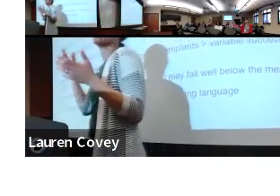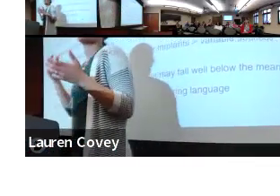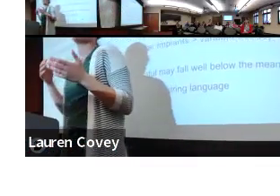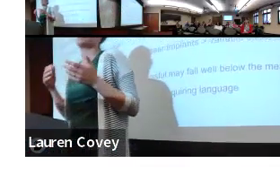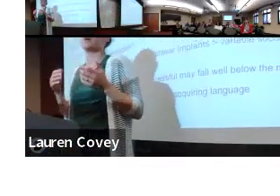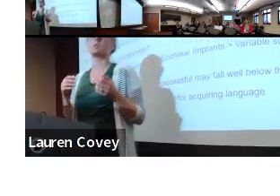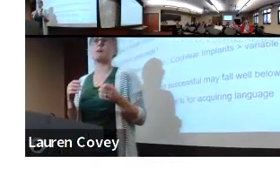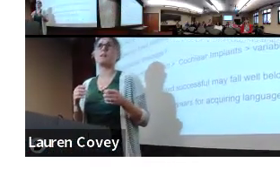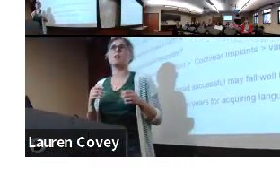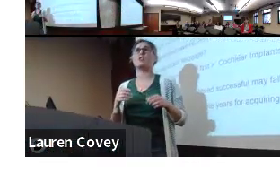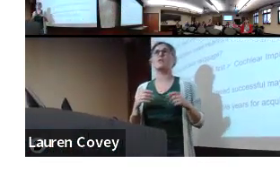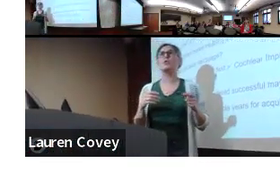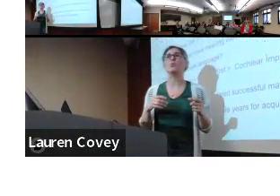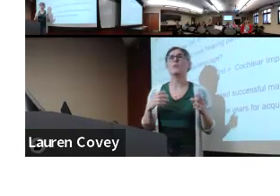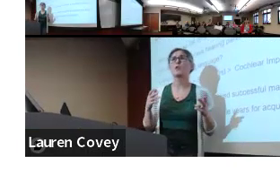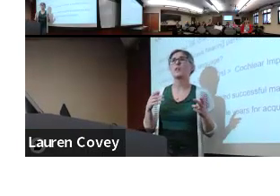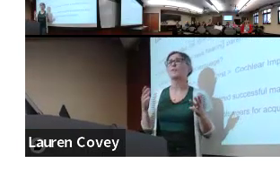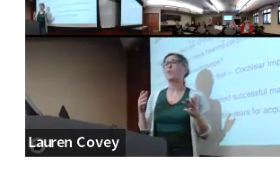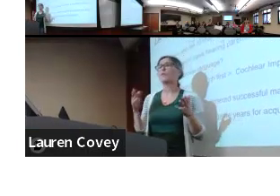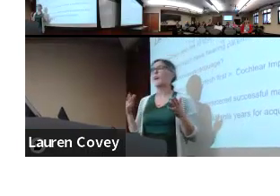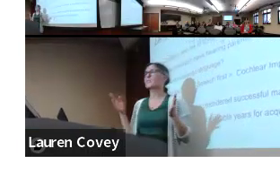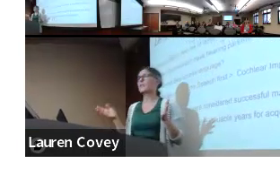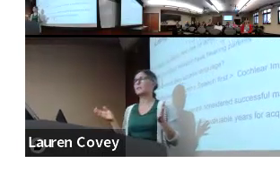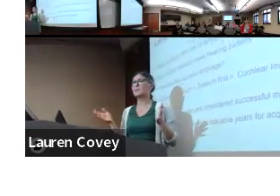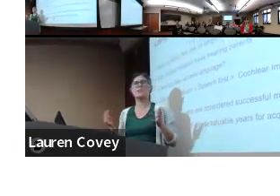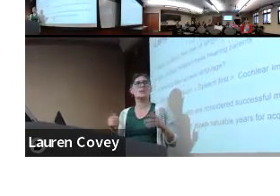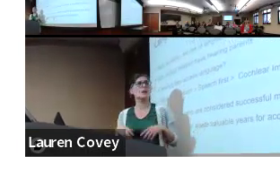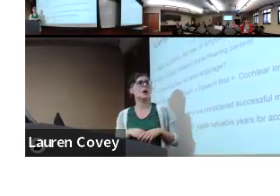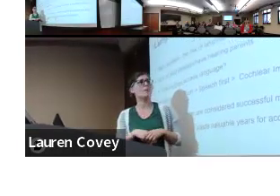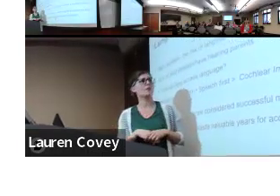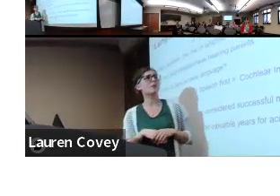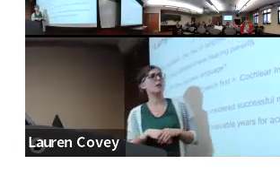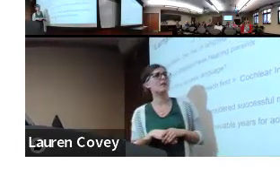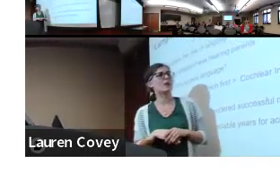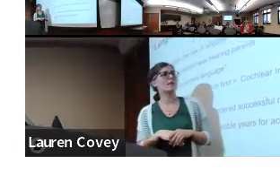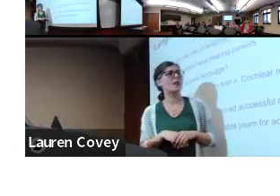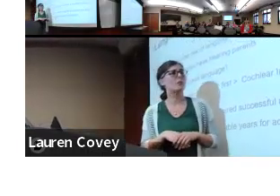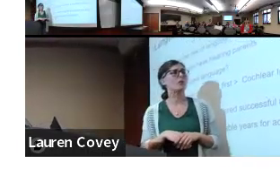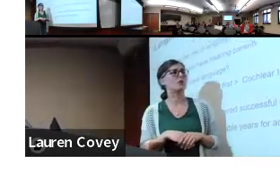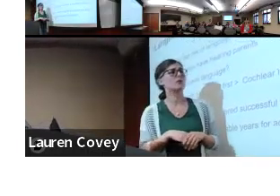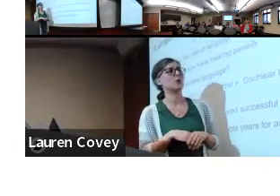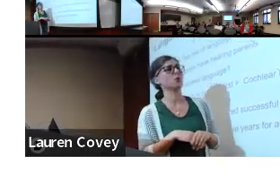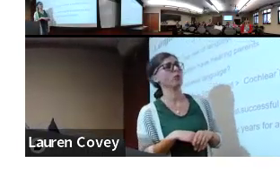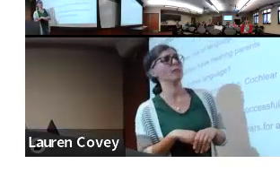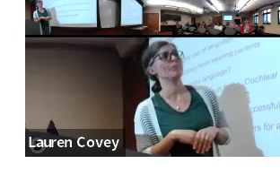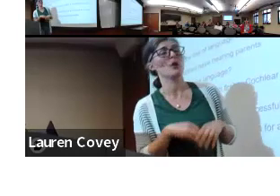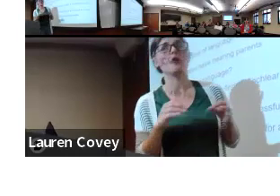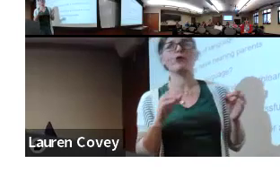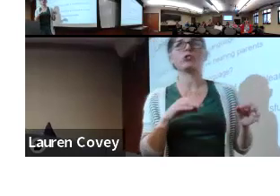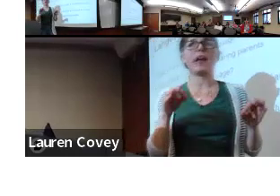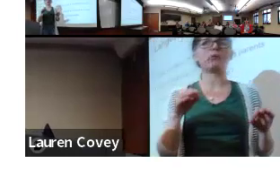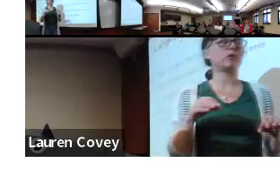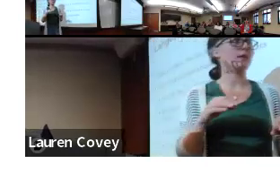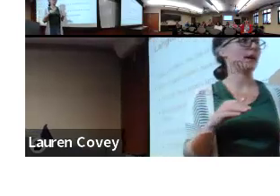actually haven't learned spoken language by the age of 2, 3, 4, 5, 6. Those are really, really valuable years for learning